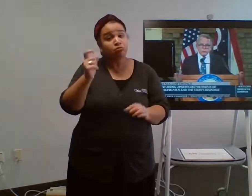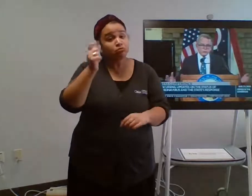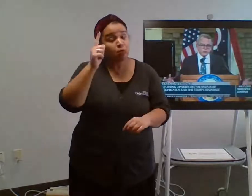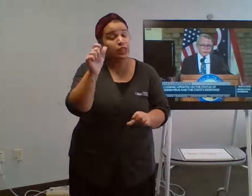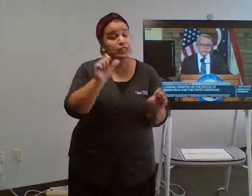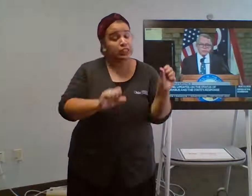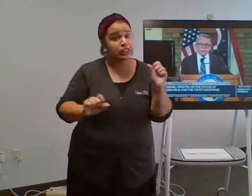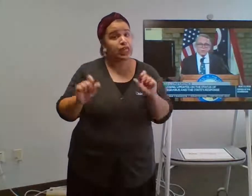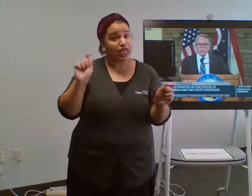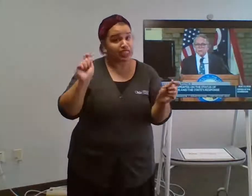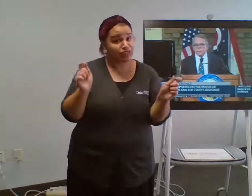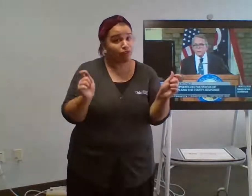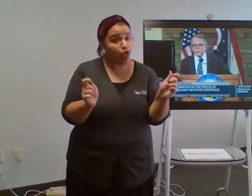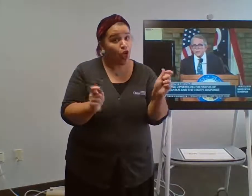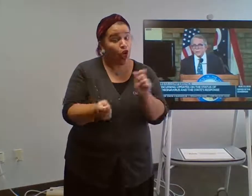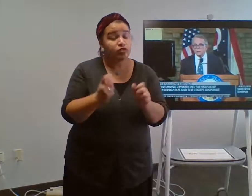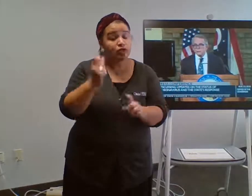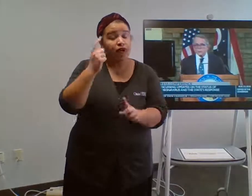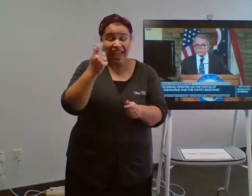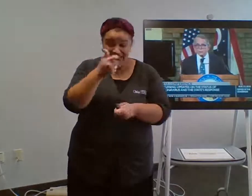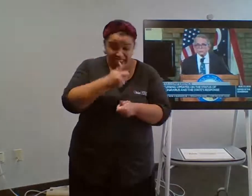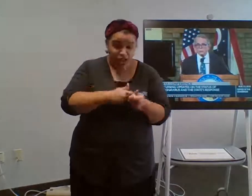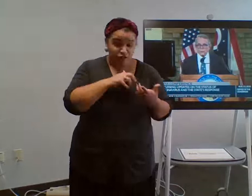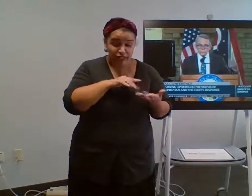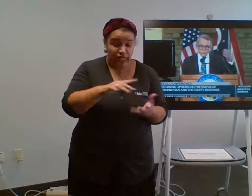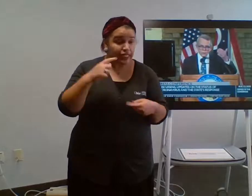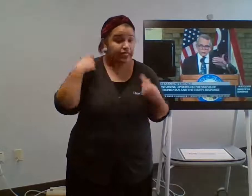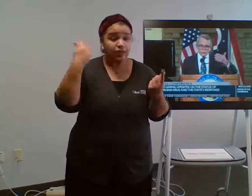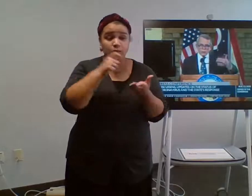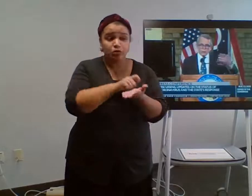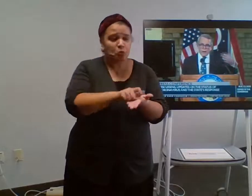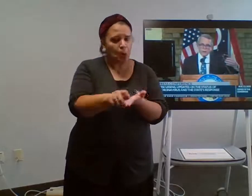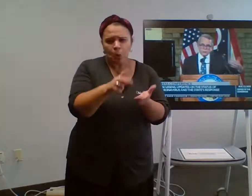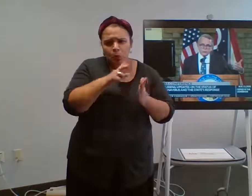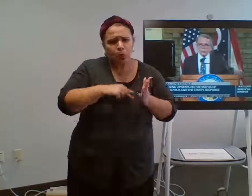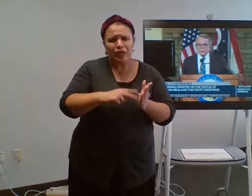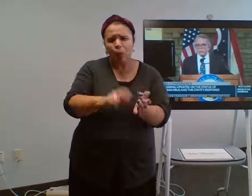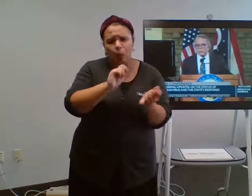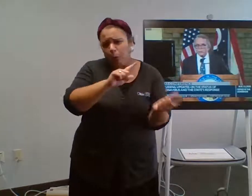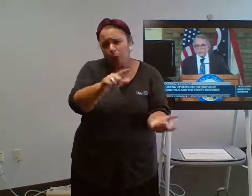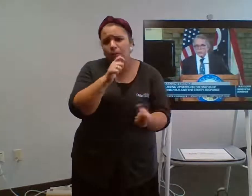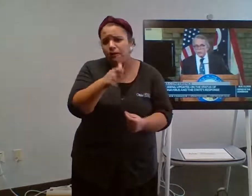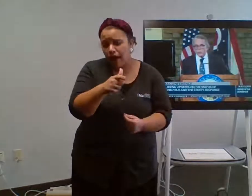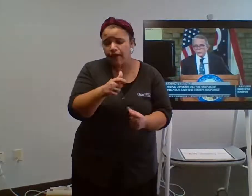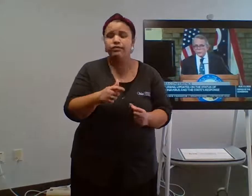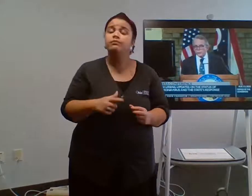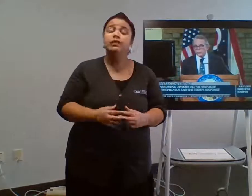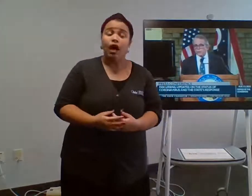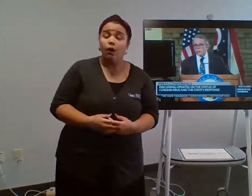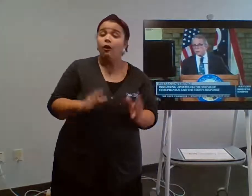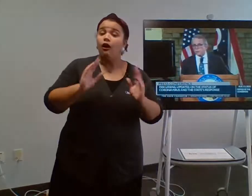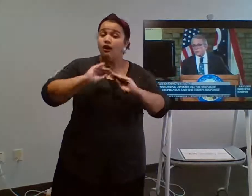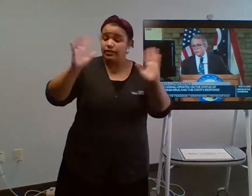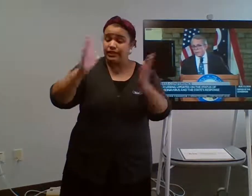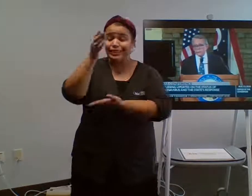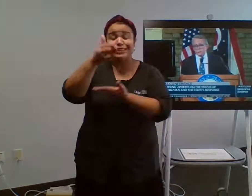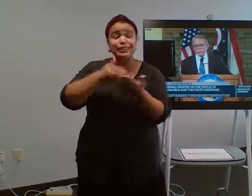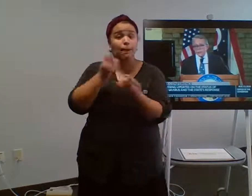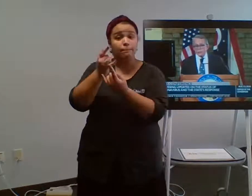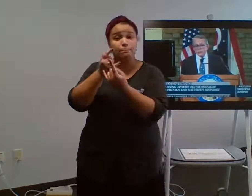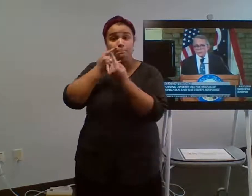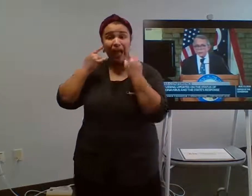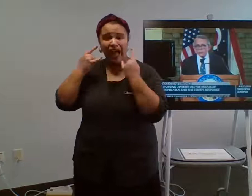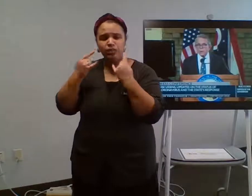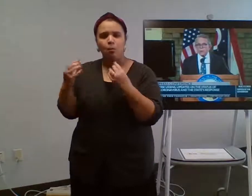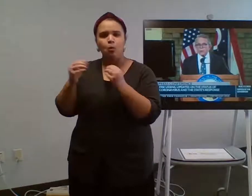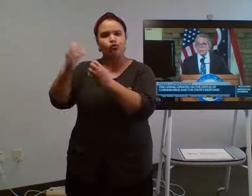every single study that's been done in regard to there are some masks that clearly provide more protection than others, but the experts will